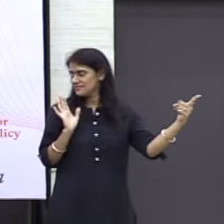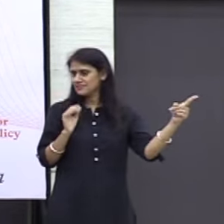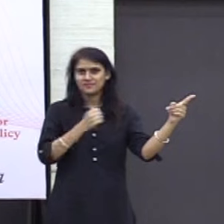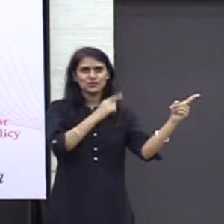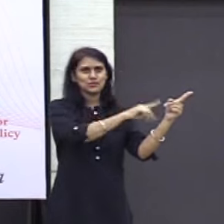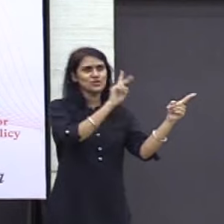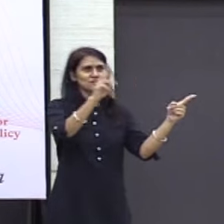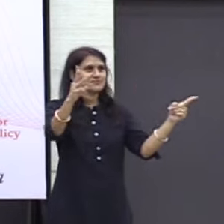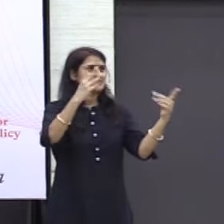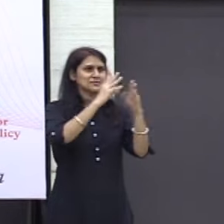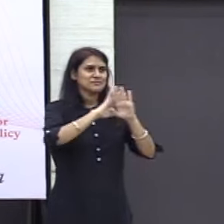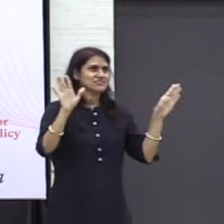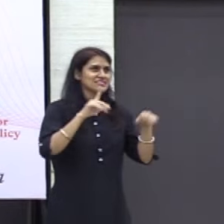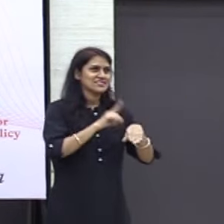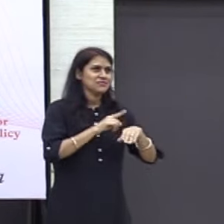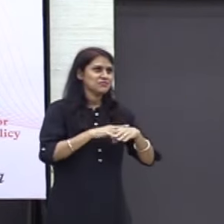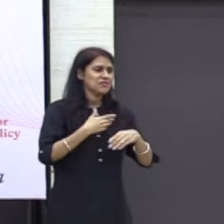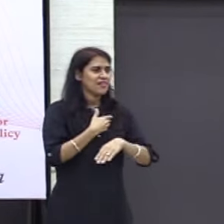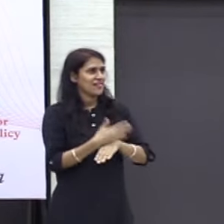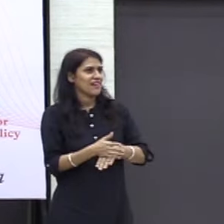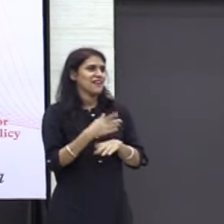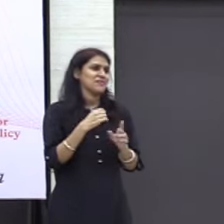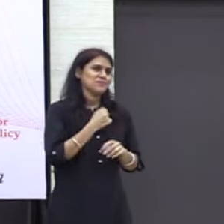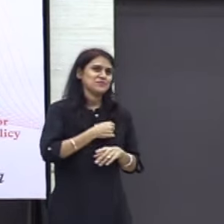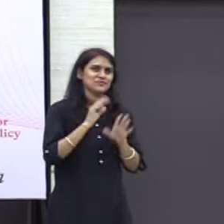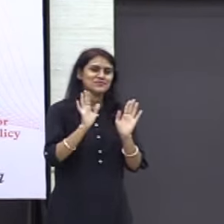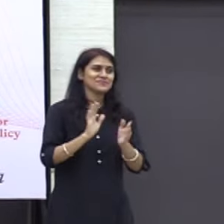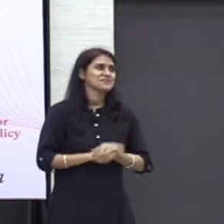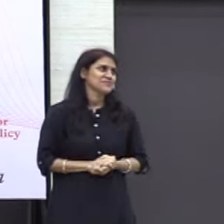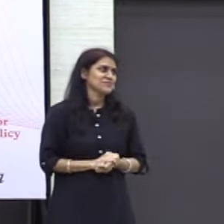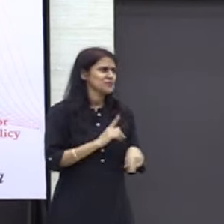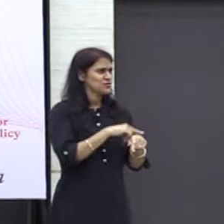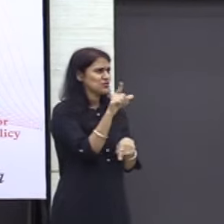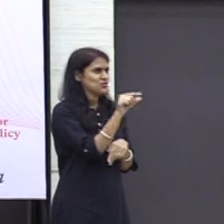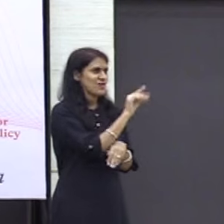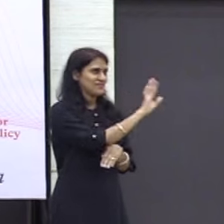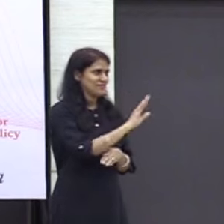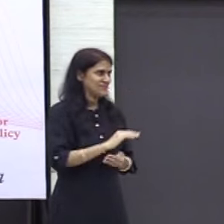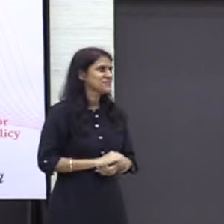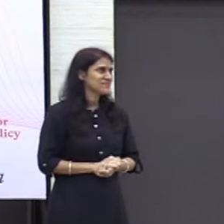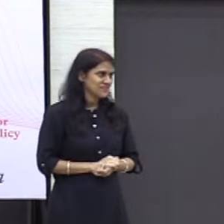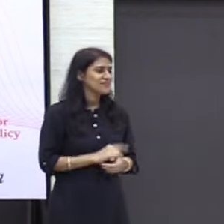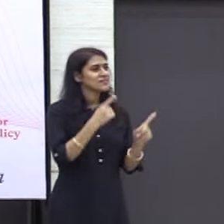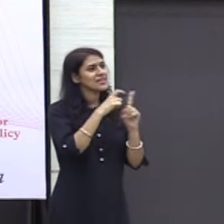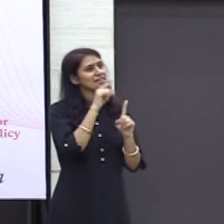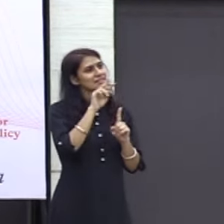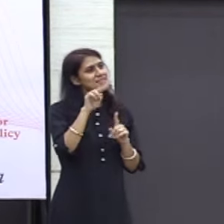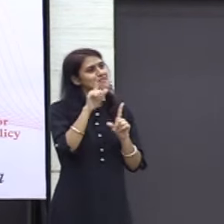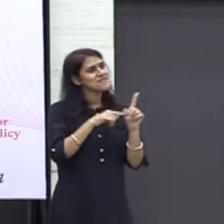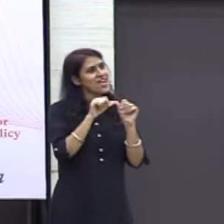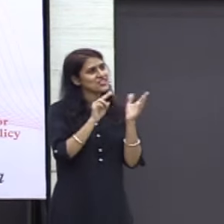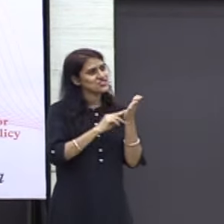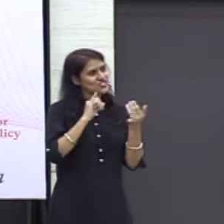sorry, we are really out of time, but please make it short. Yeah. Thank you so much. I am Divyanshi. I'm a